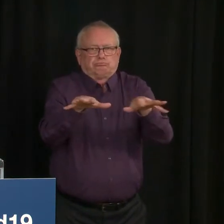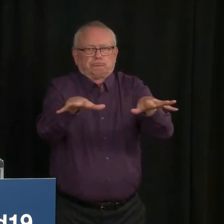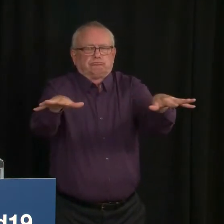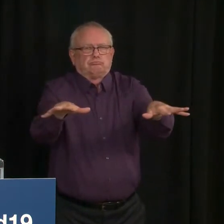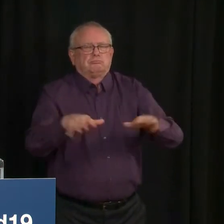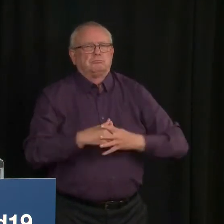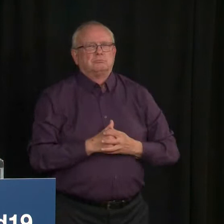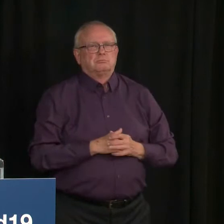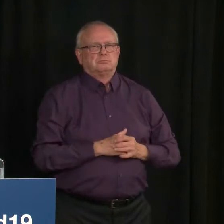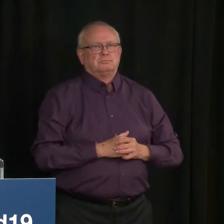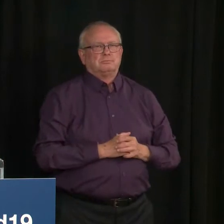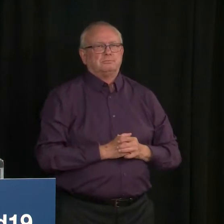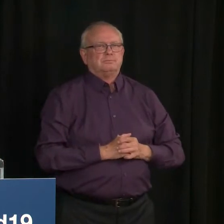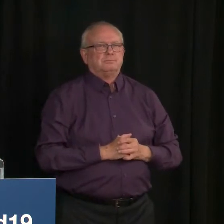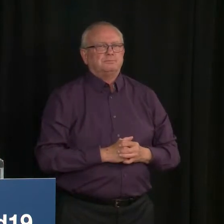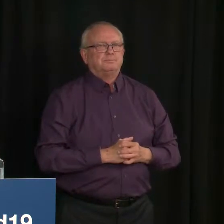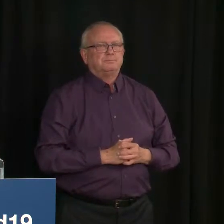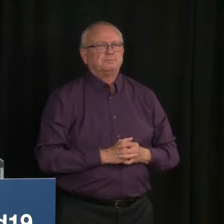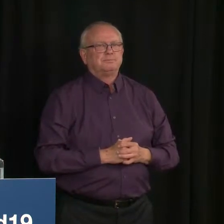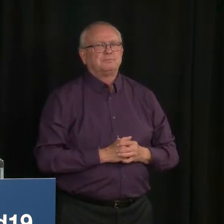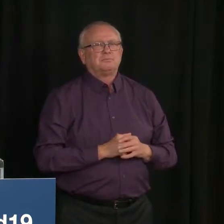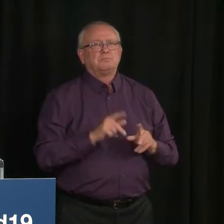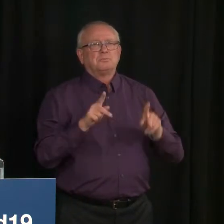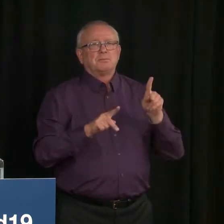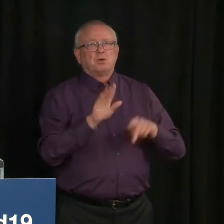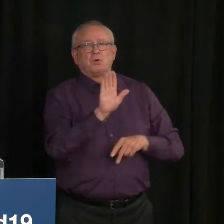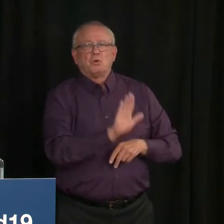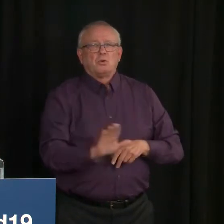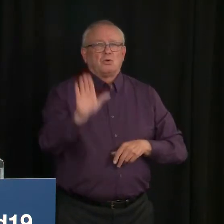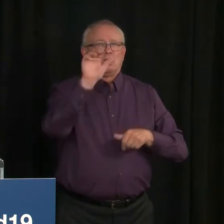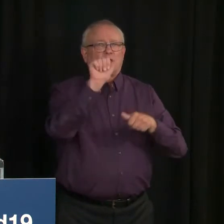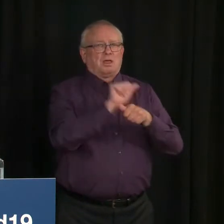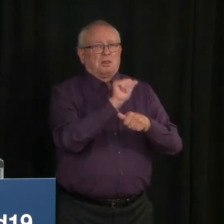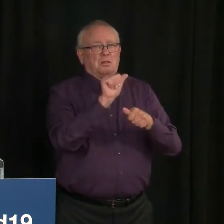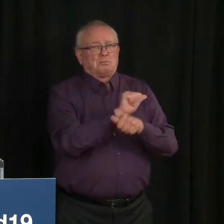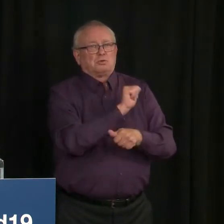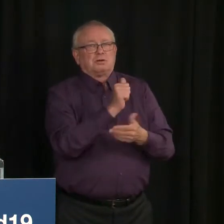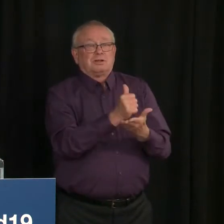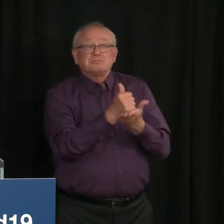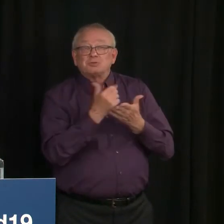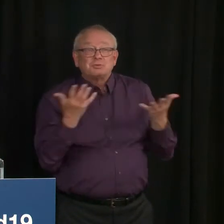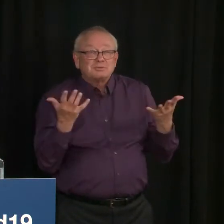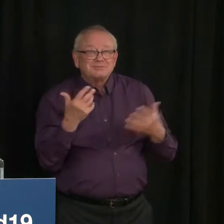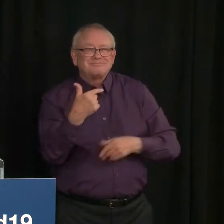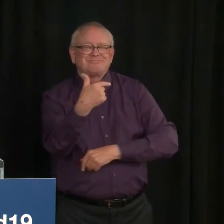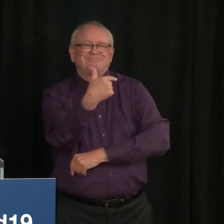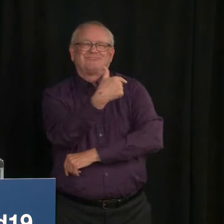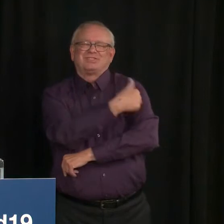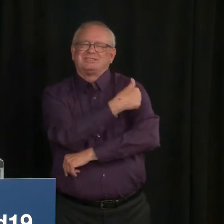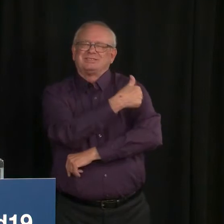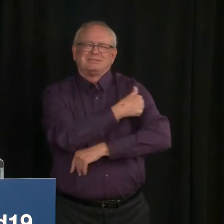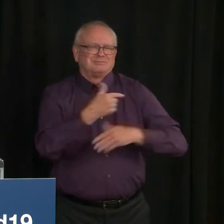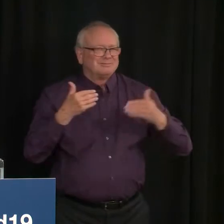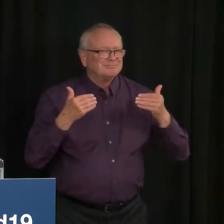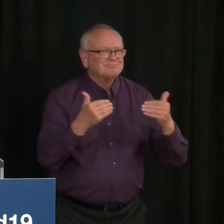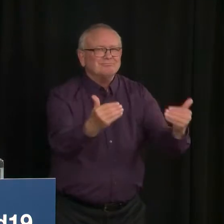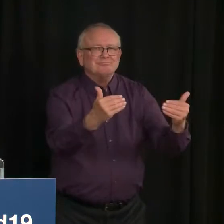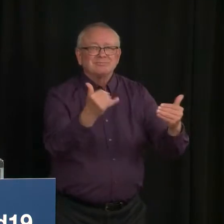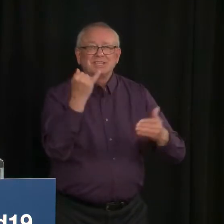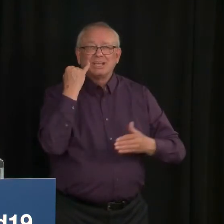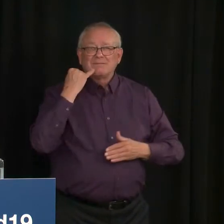transmission. Albertans can help by getting vaccinated. If you haven't got your first dose yet, this is the time to do